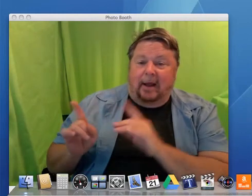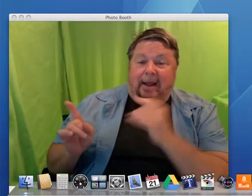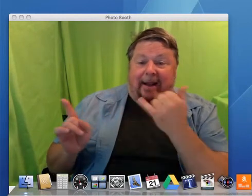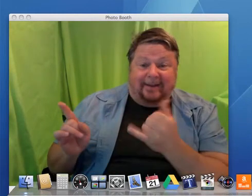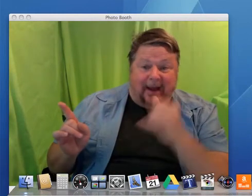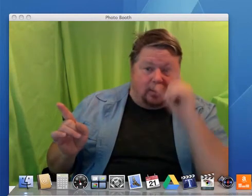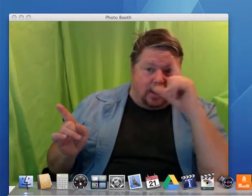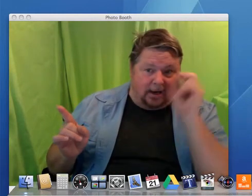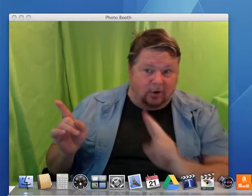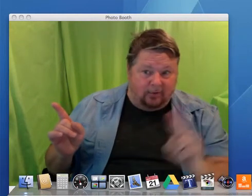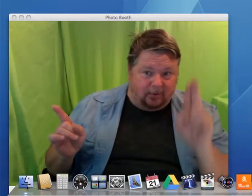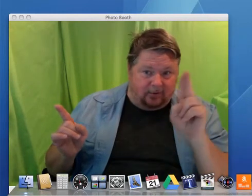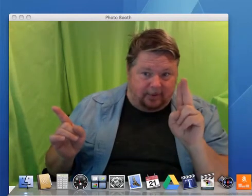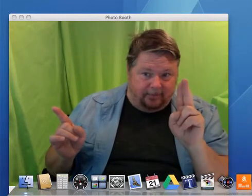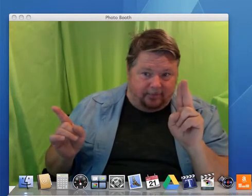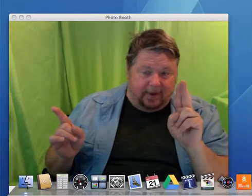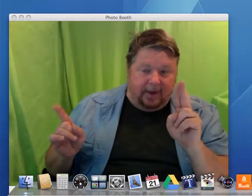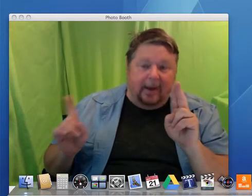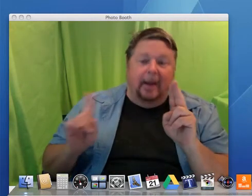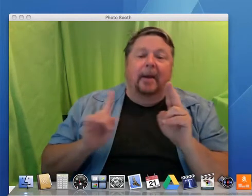that is now Gallaudet University.